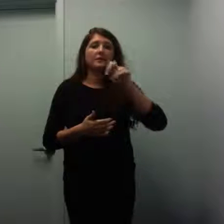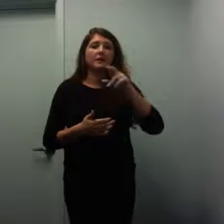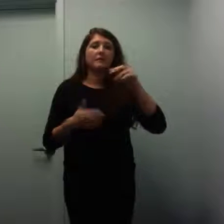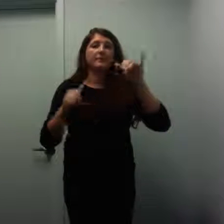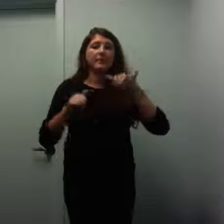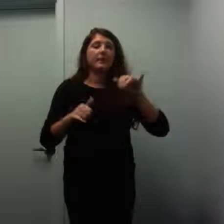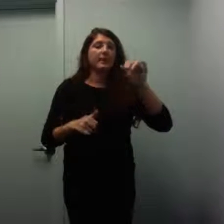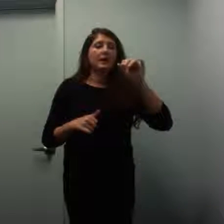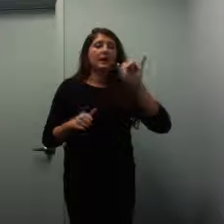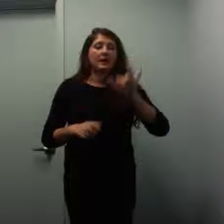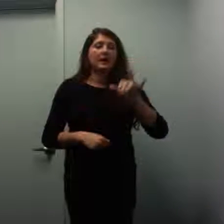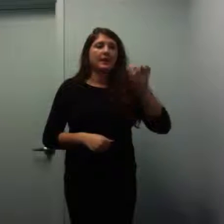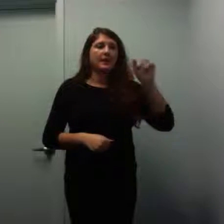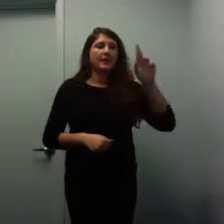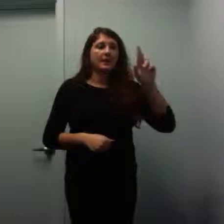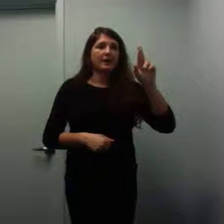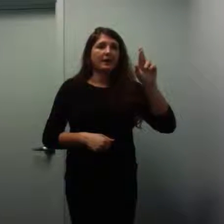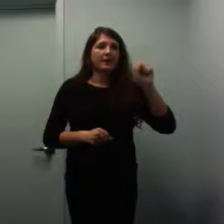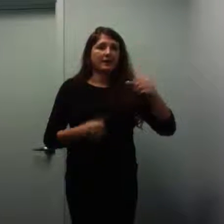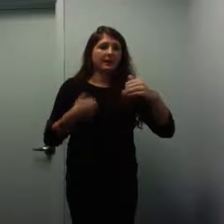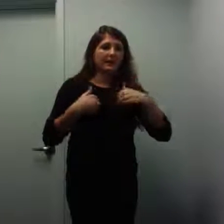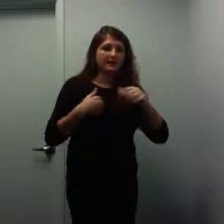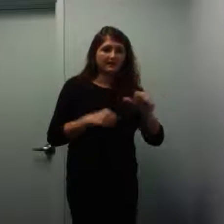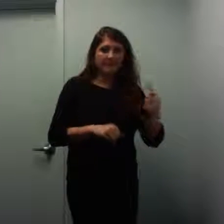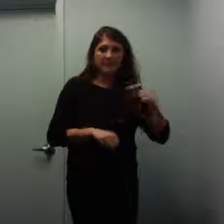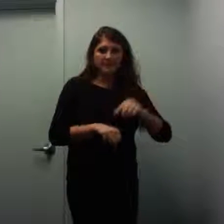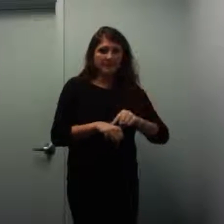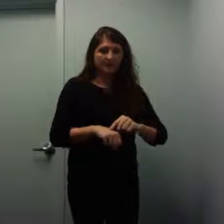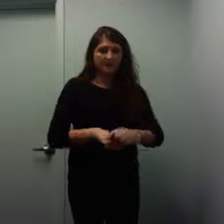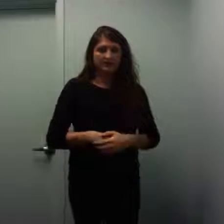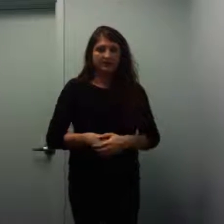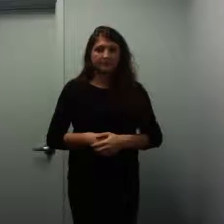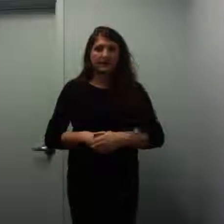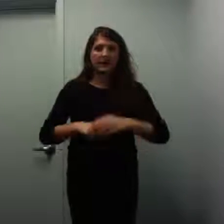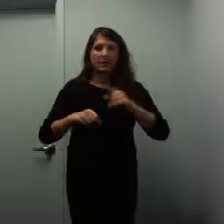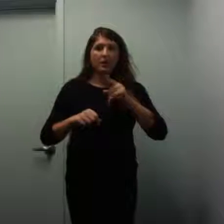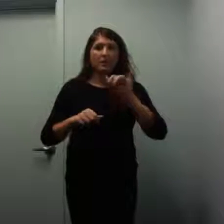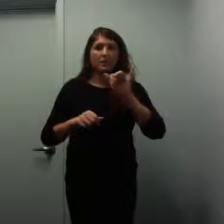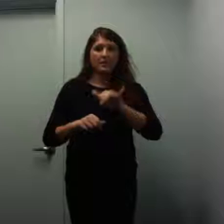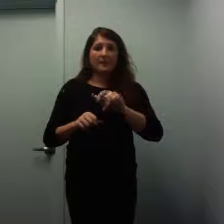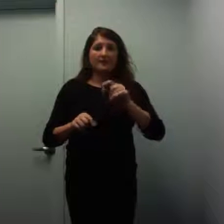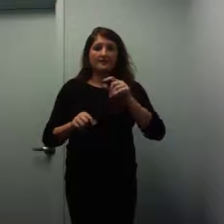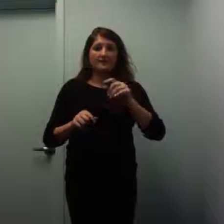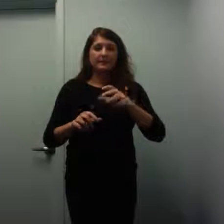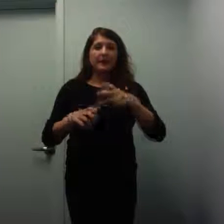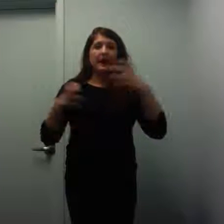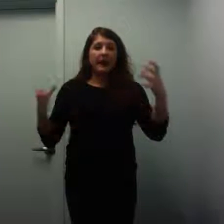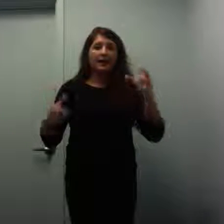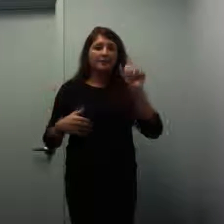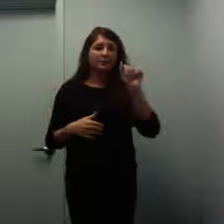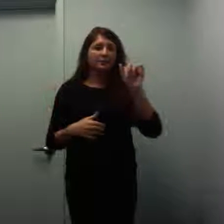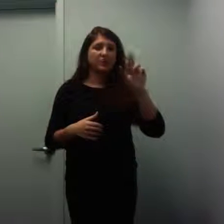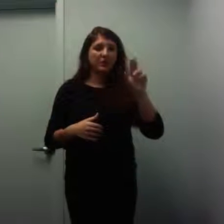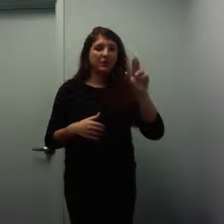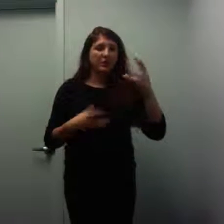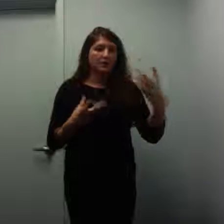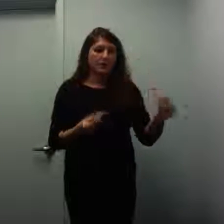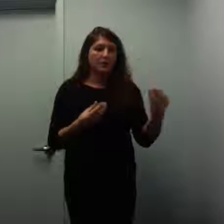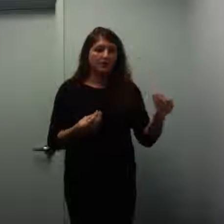place. So that's a measure of how much moisture is in the air. This is not concerned with temperature. This is not concerned